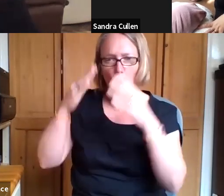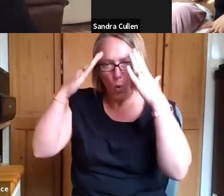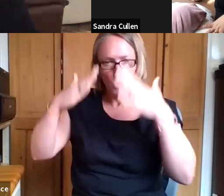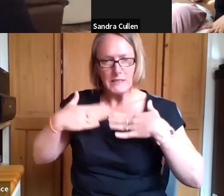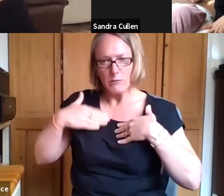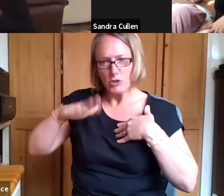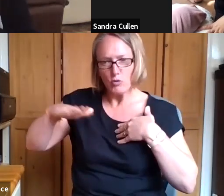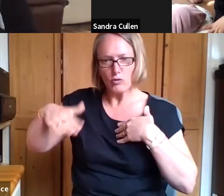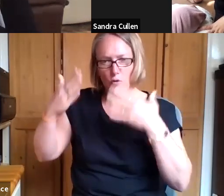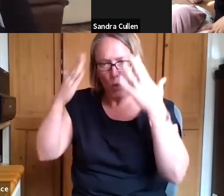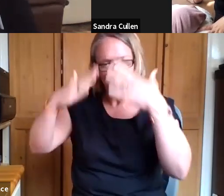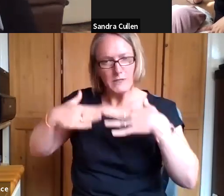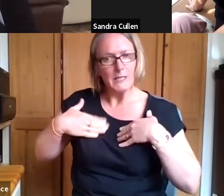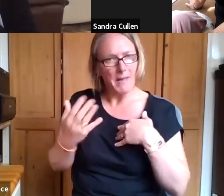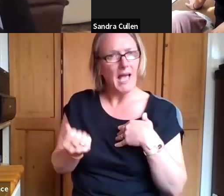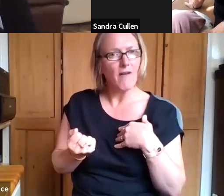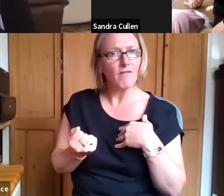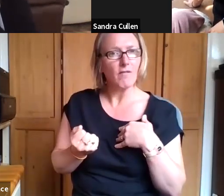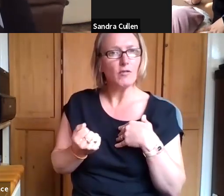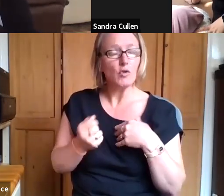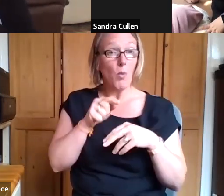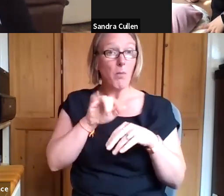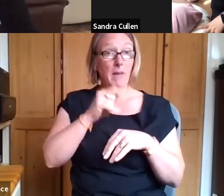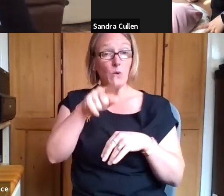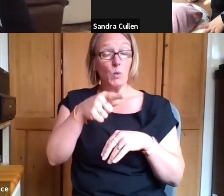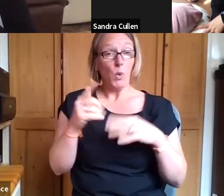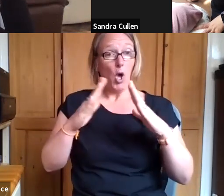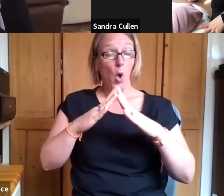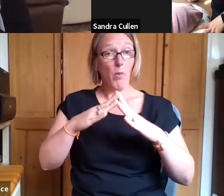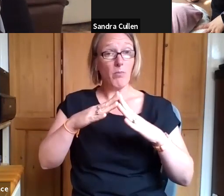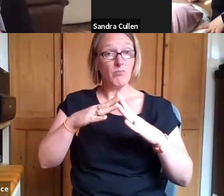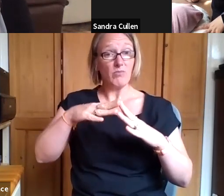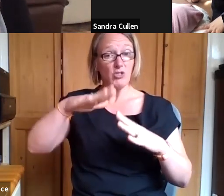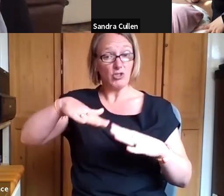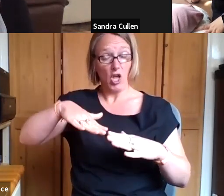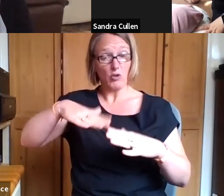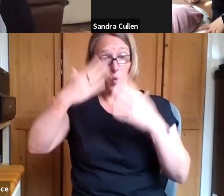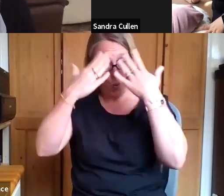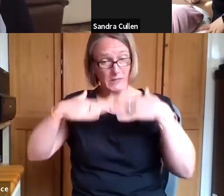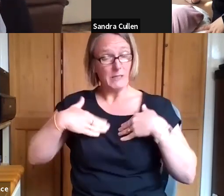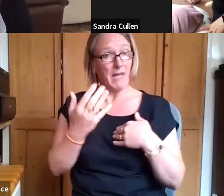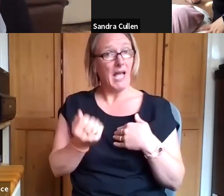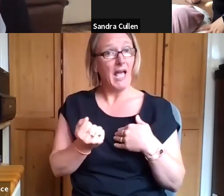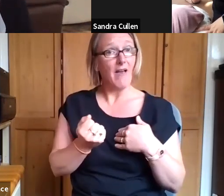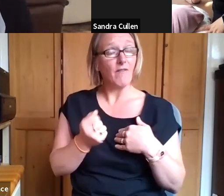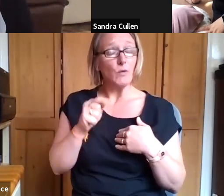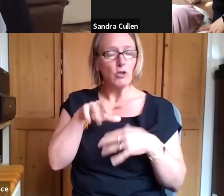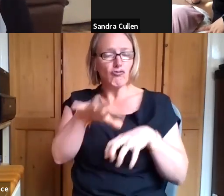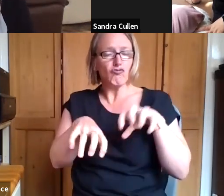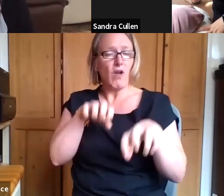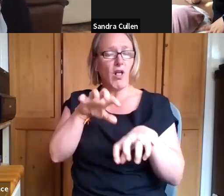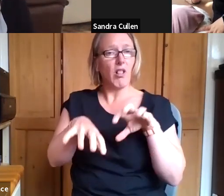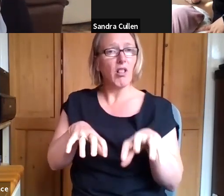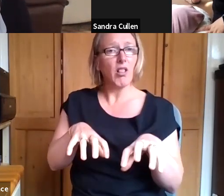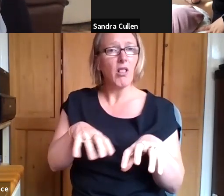you're at home with your autistic kids and you are finding it a struggle, which I know so many of you are,